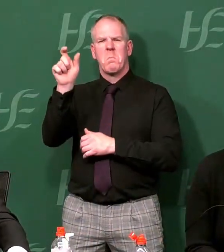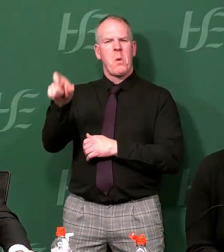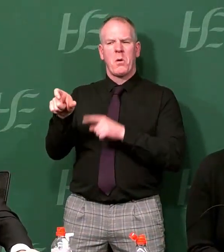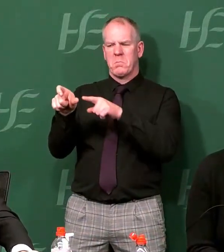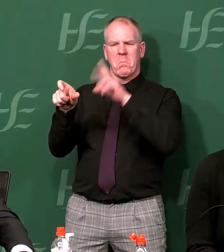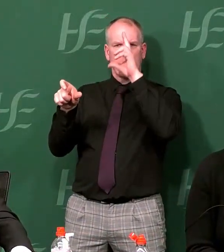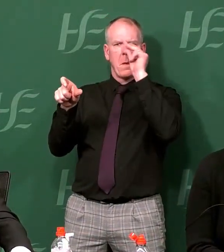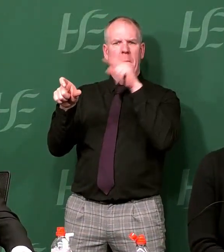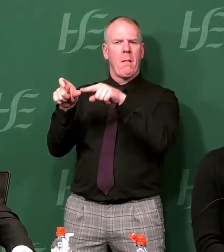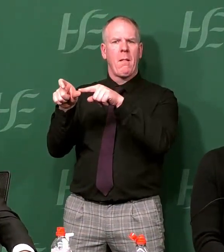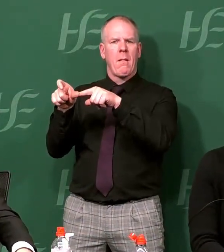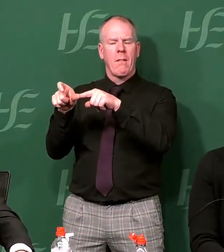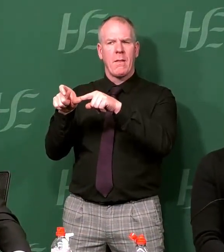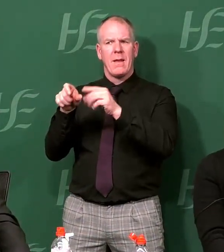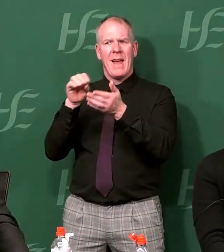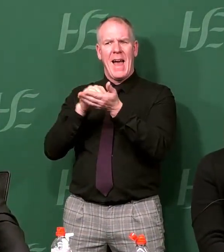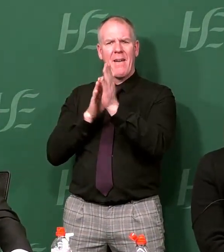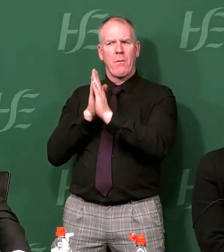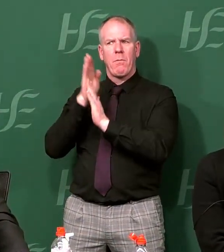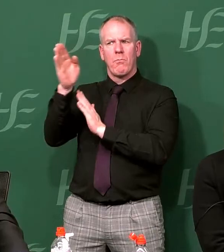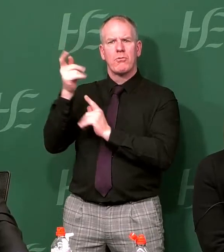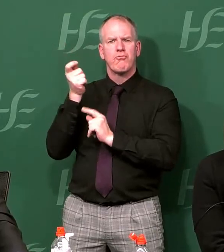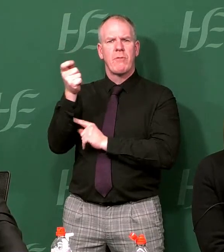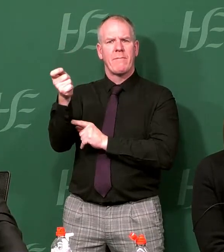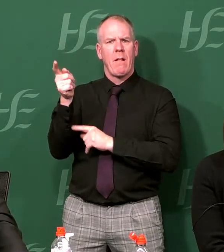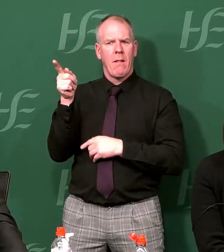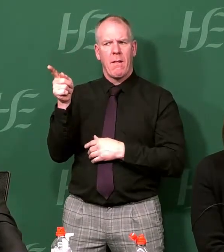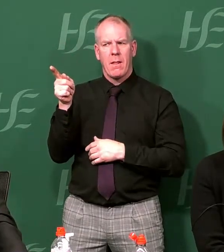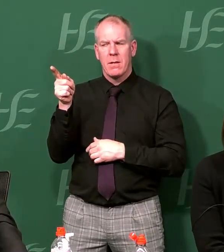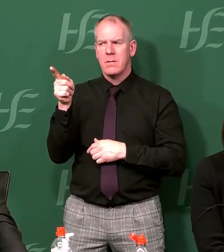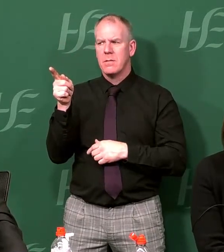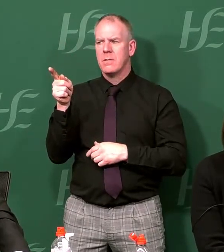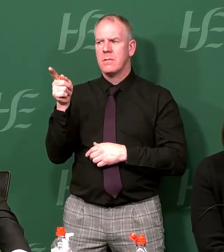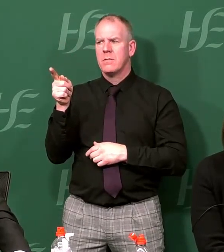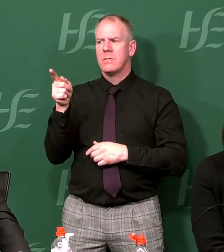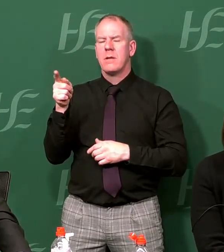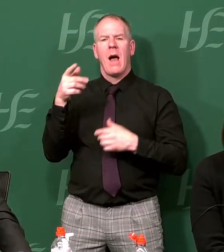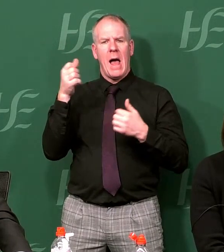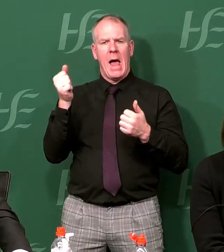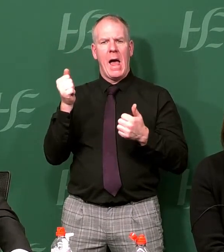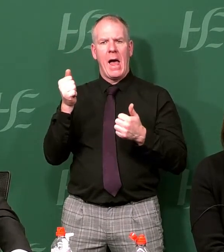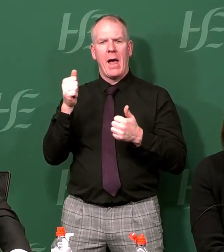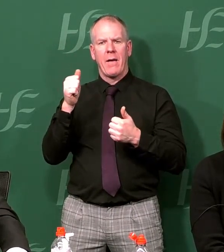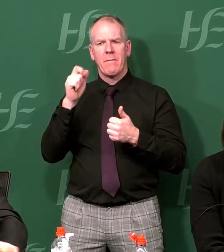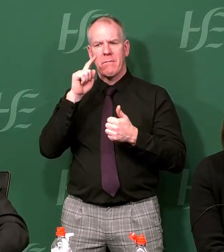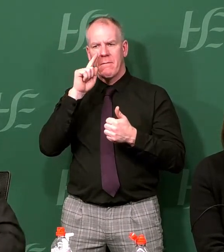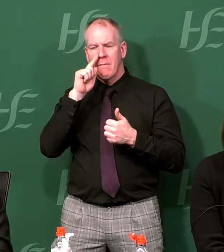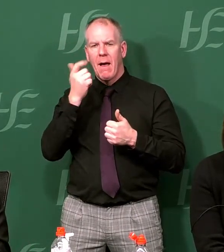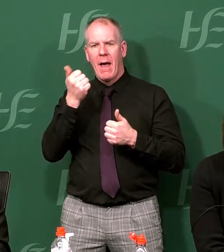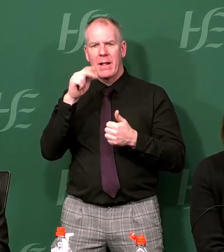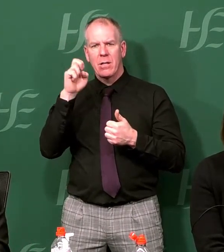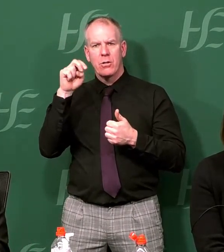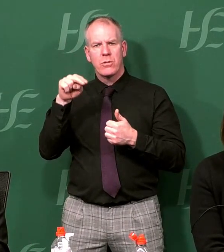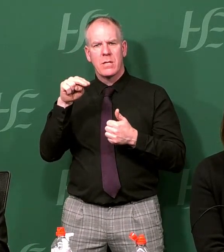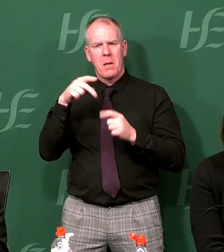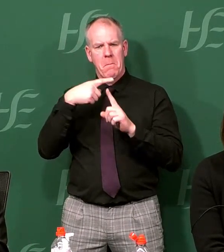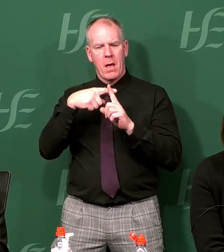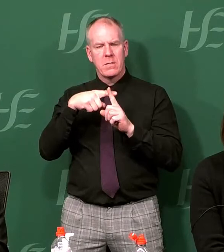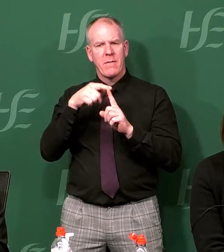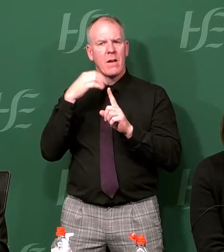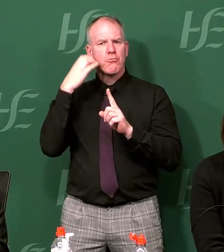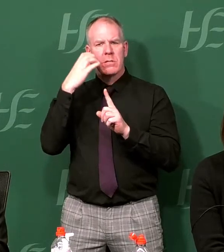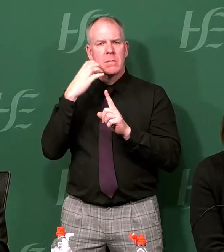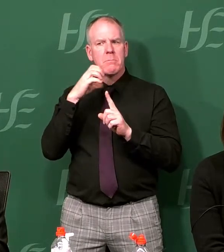somebody really had to travel or wanted to travel or whatever, and they had their antigen that gave them a positive over Christmas and they've